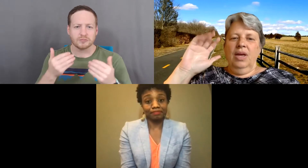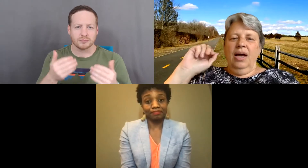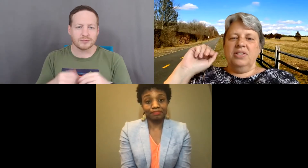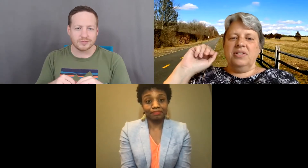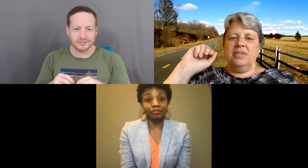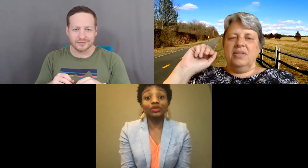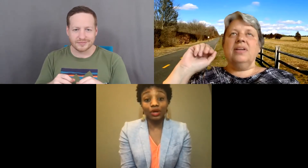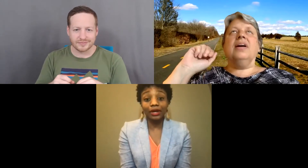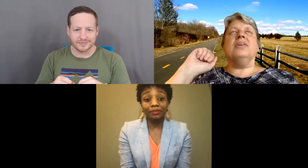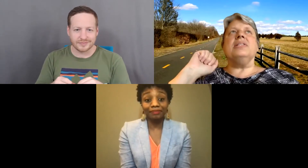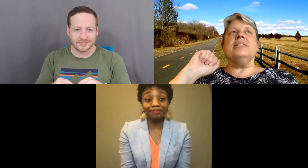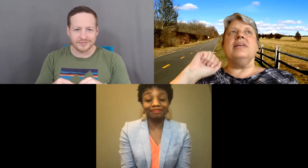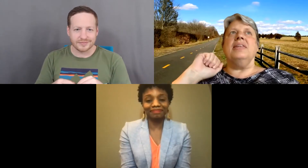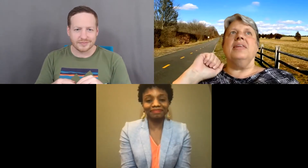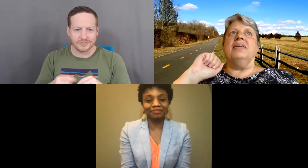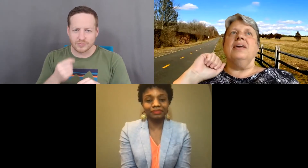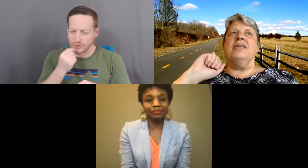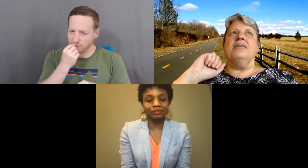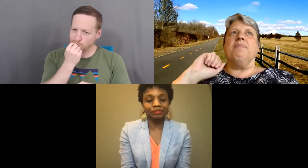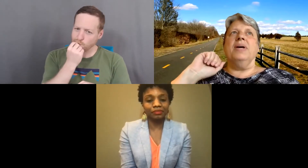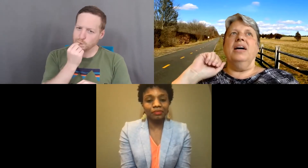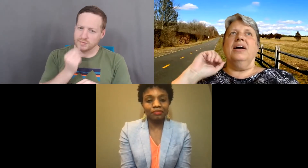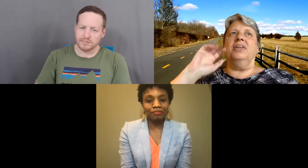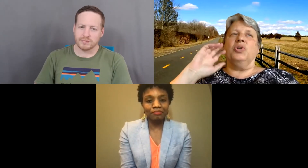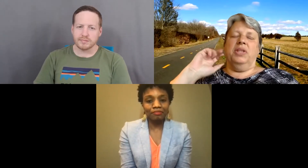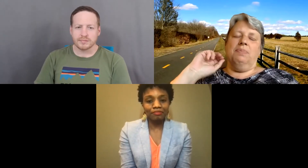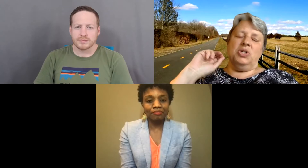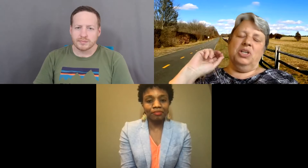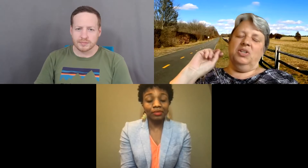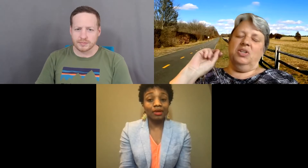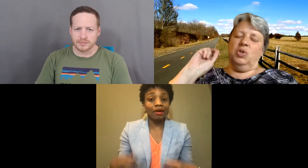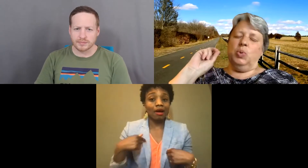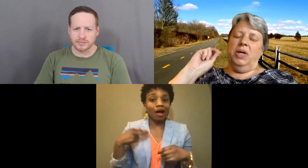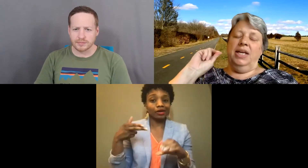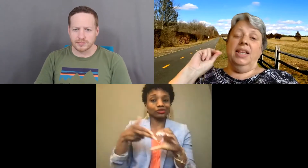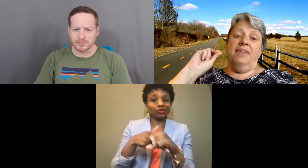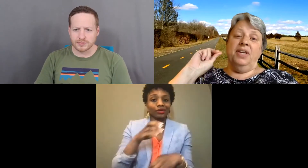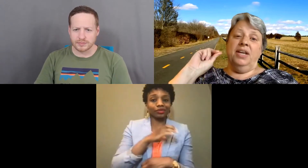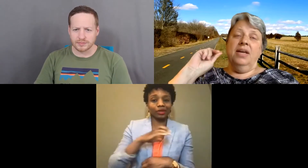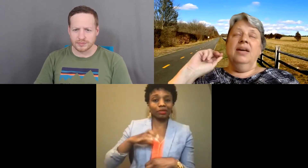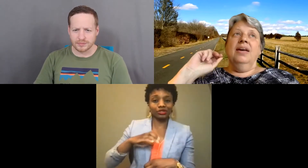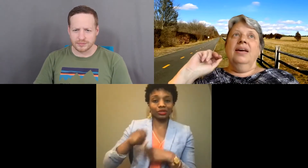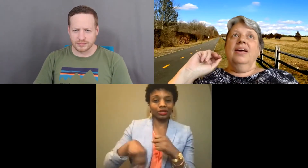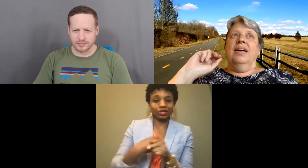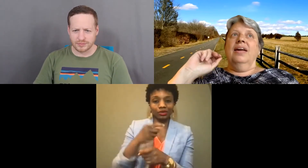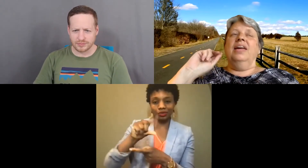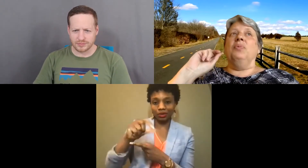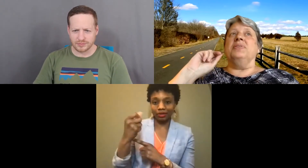I'll just say that I joined the commission in 2011. He was